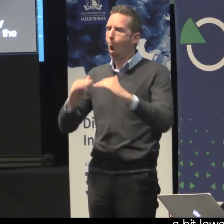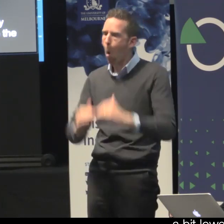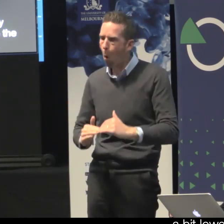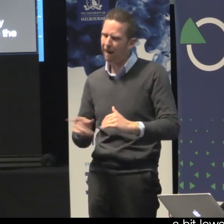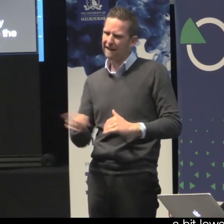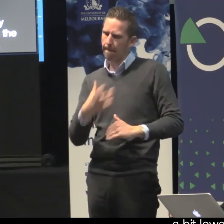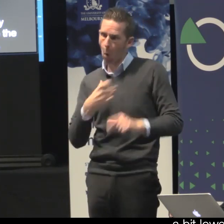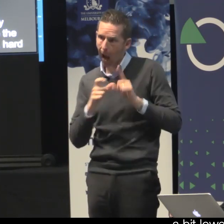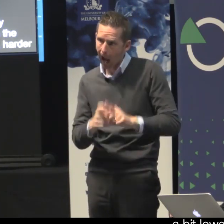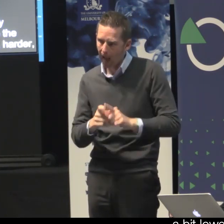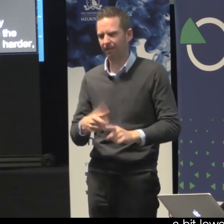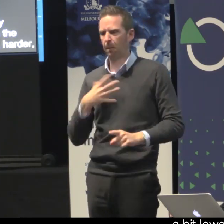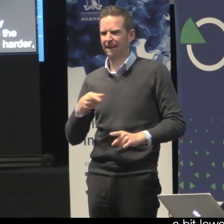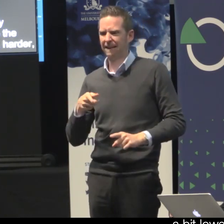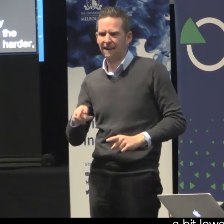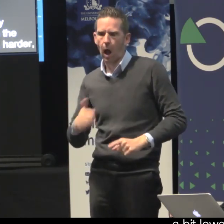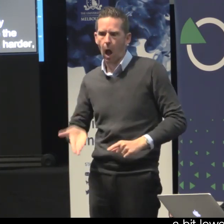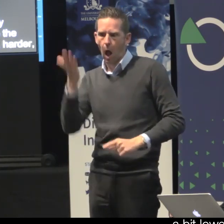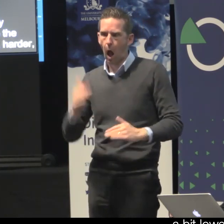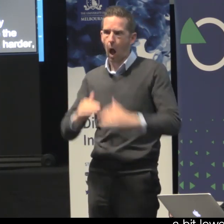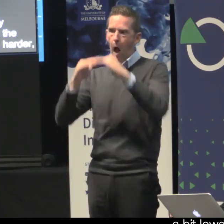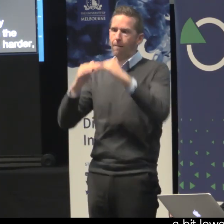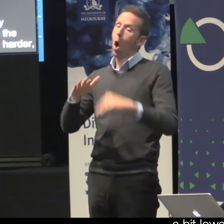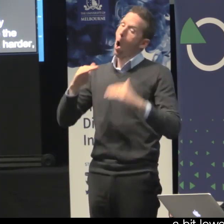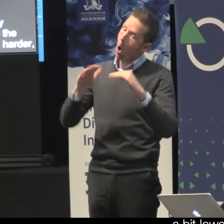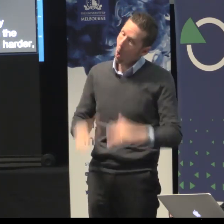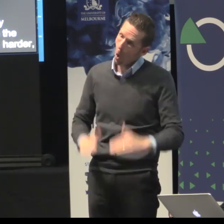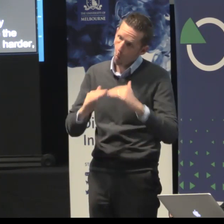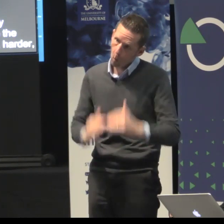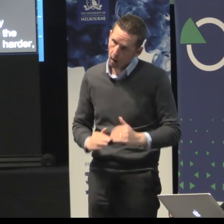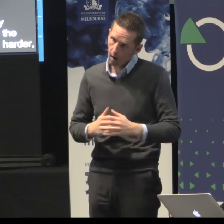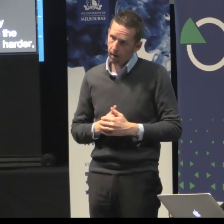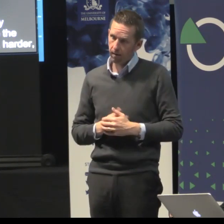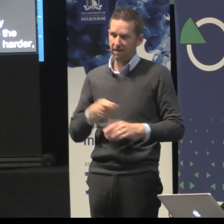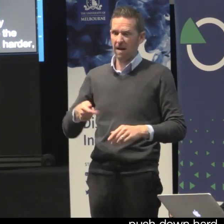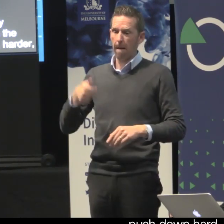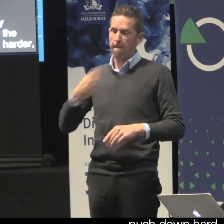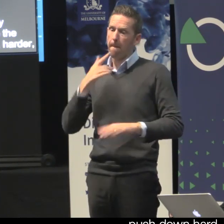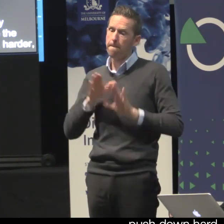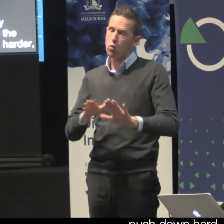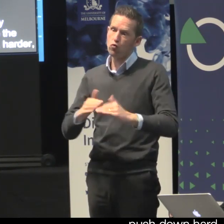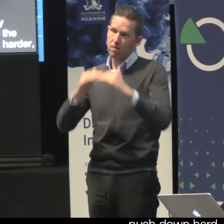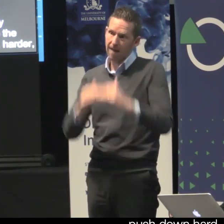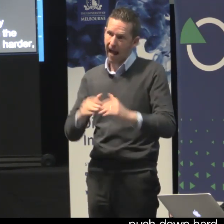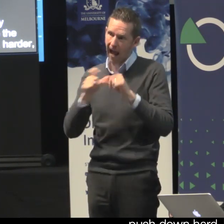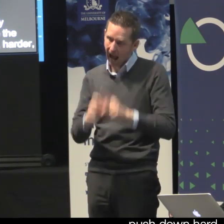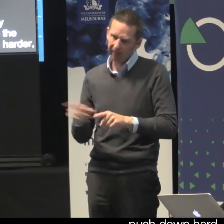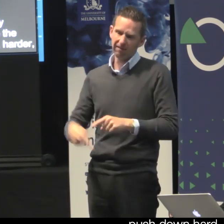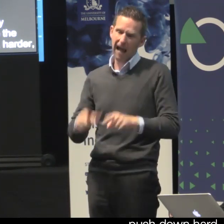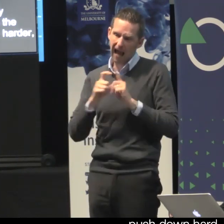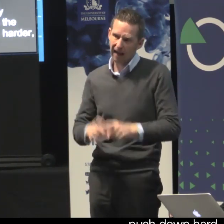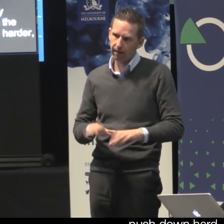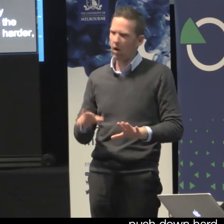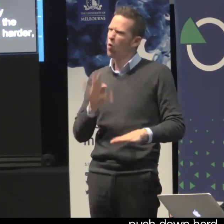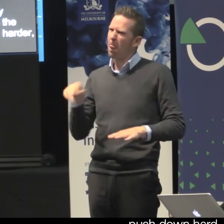harder, higher, lower, push down harder, harder,